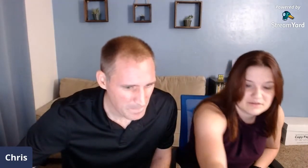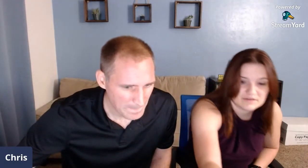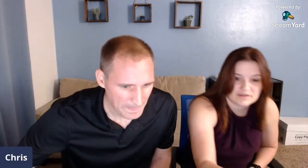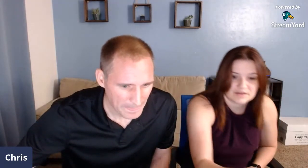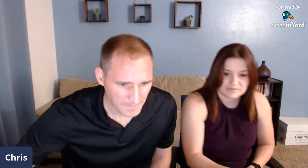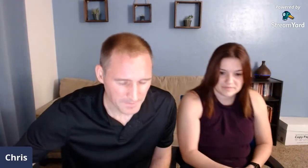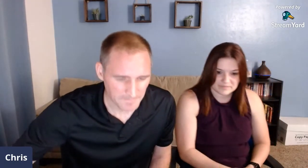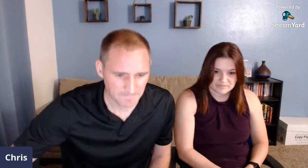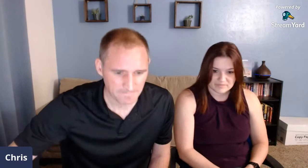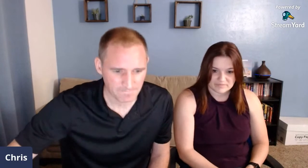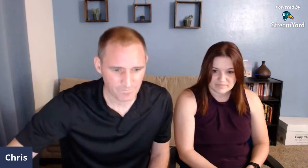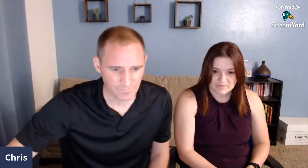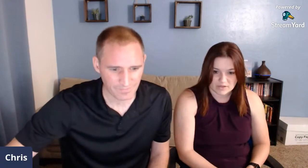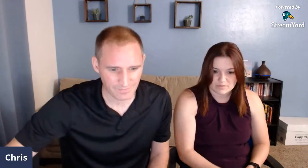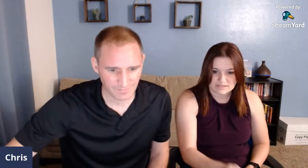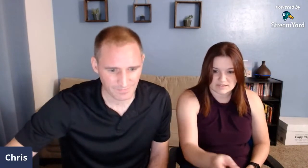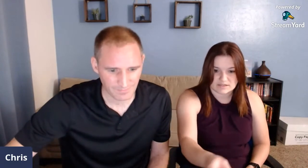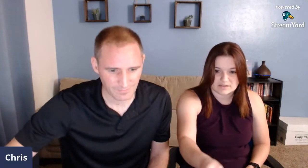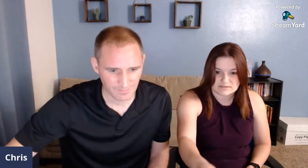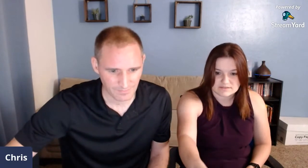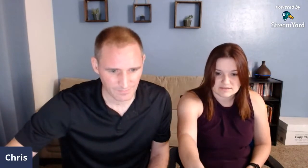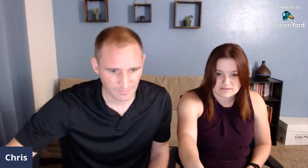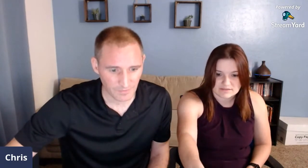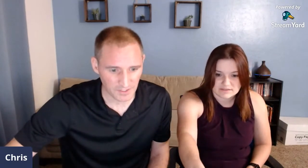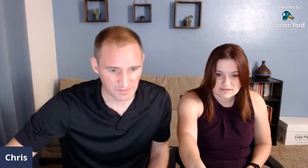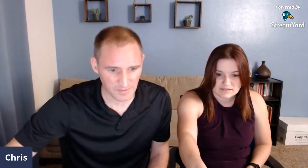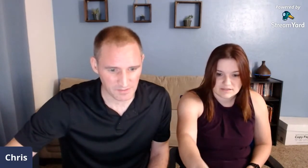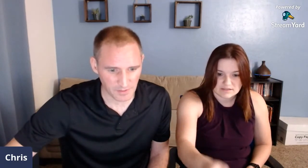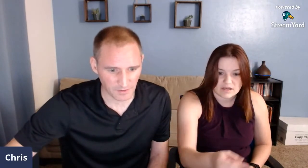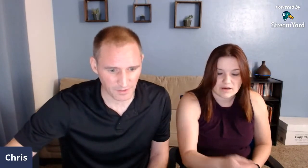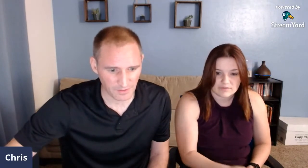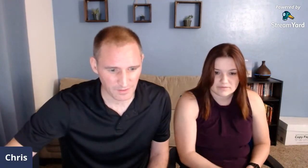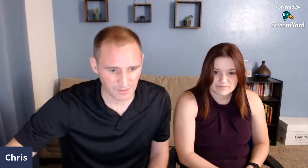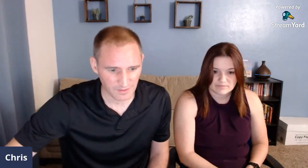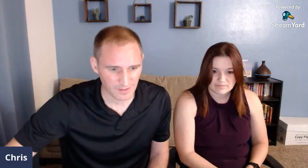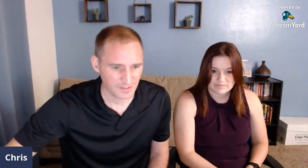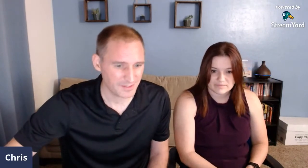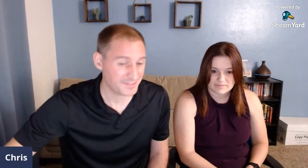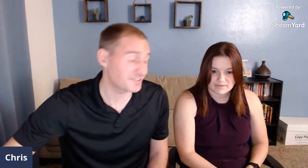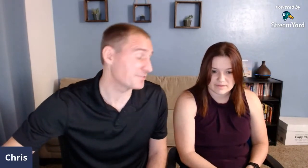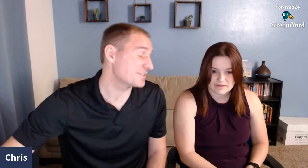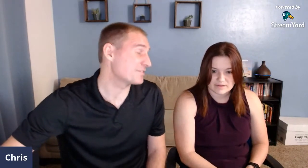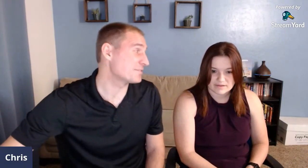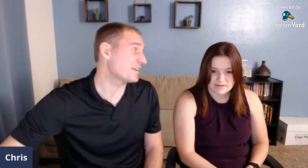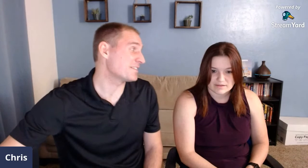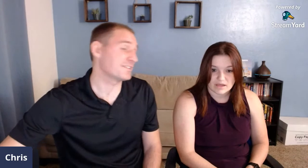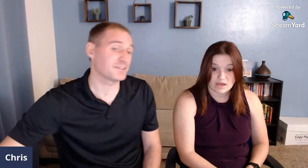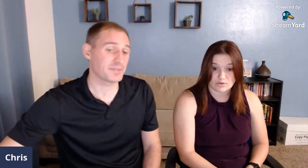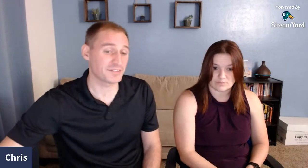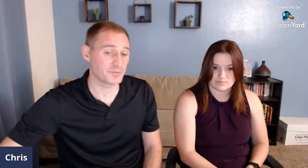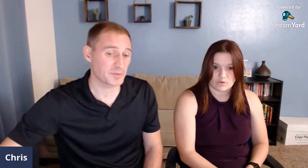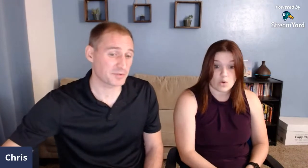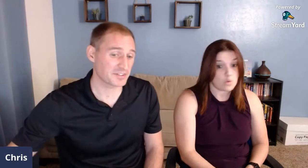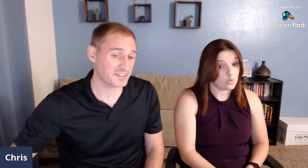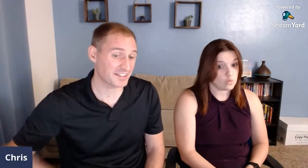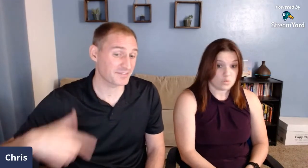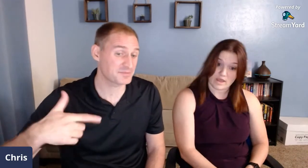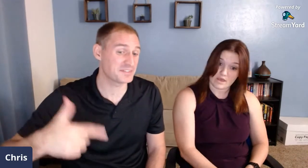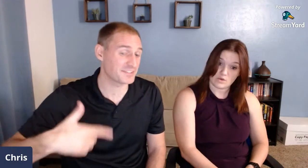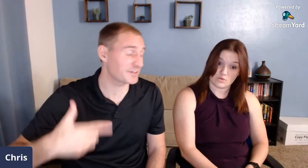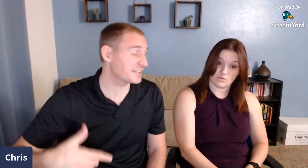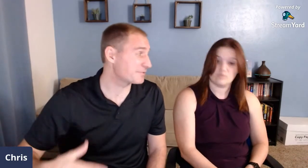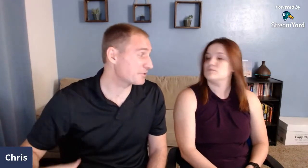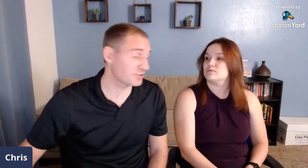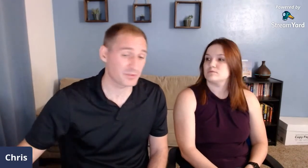session. There you go. There we go. No, it's still on us. No, it's both. Oh. It's a new feature Zoom has now. You can pin 2 people at once,